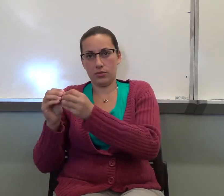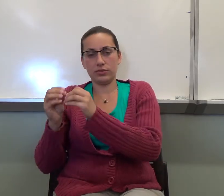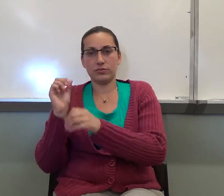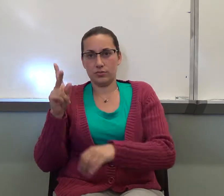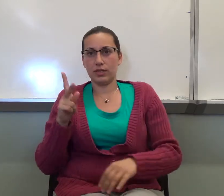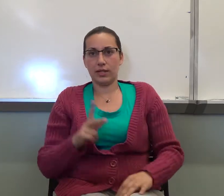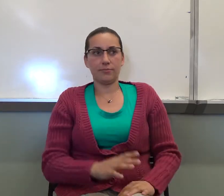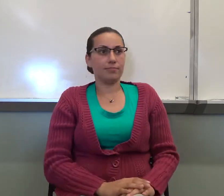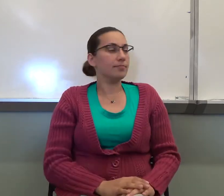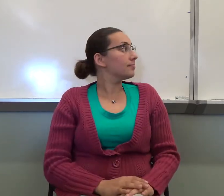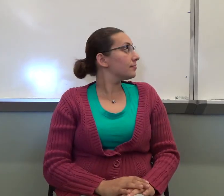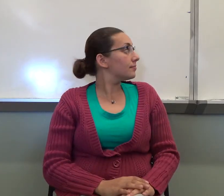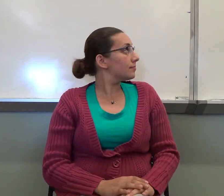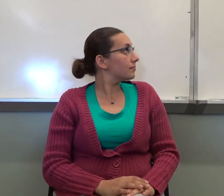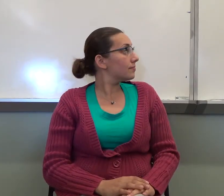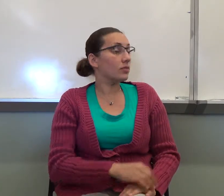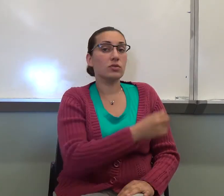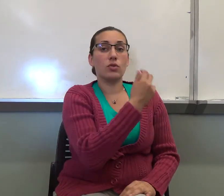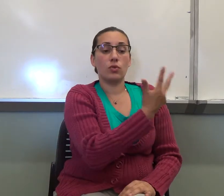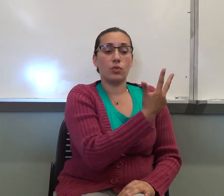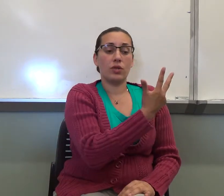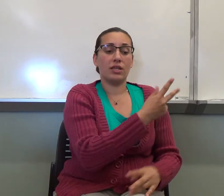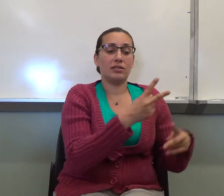we have 3 times x plus 4.